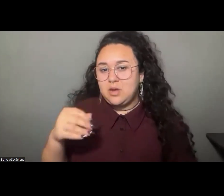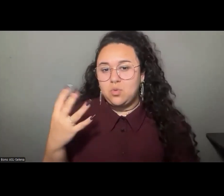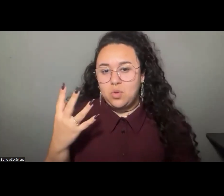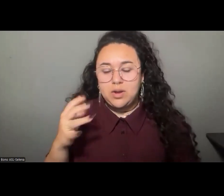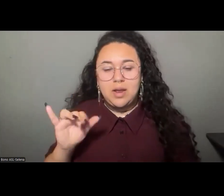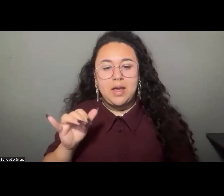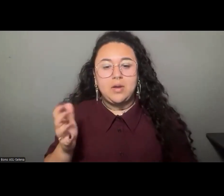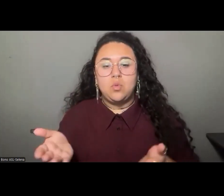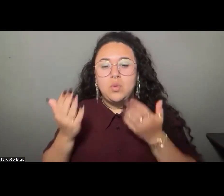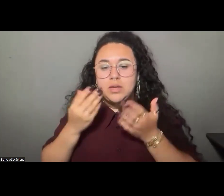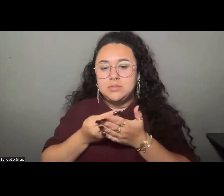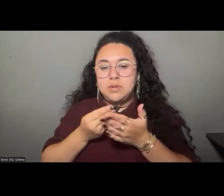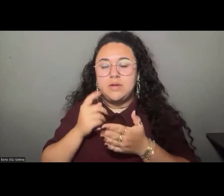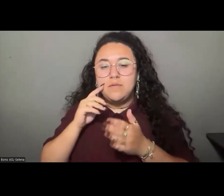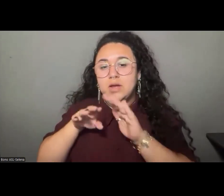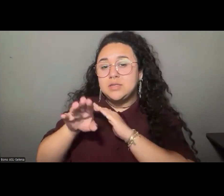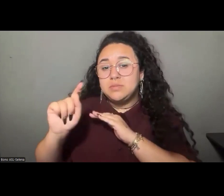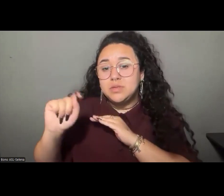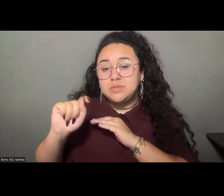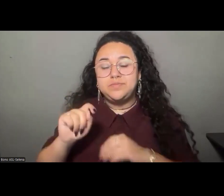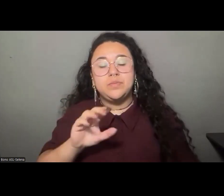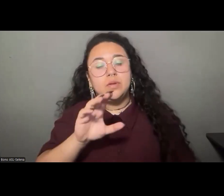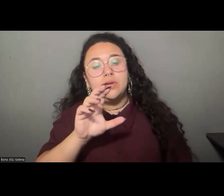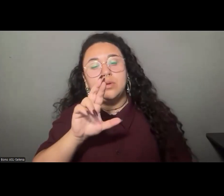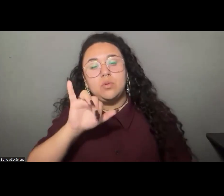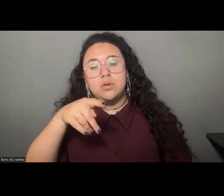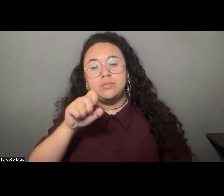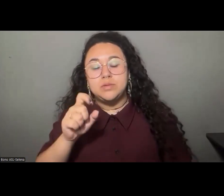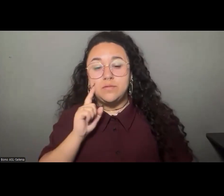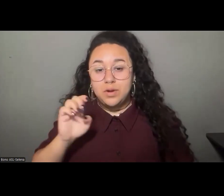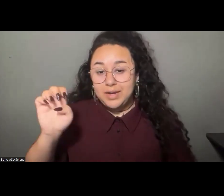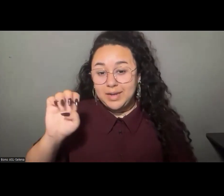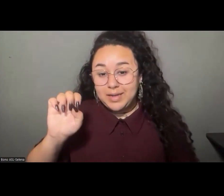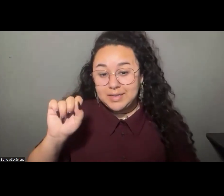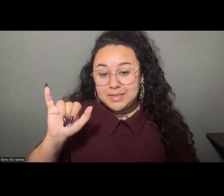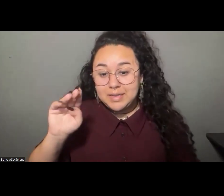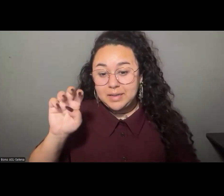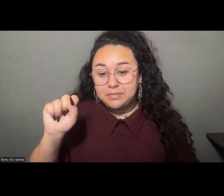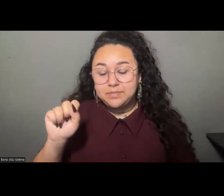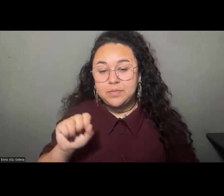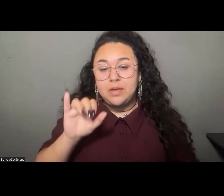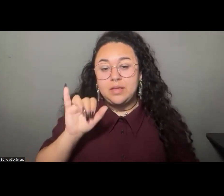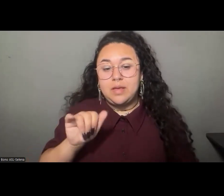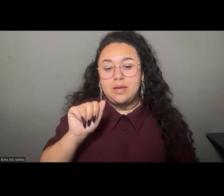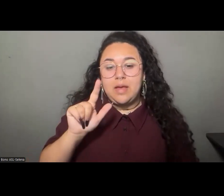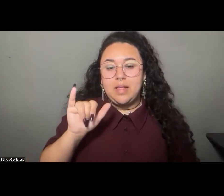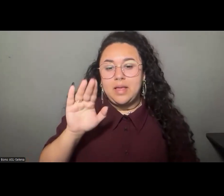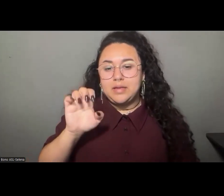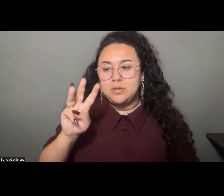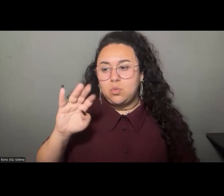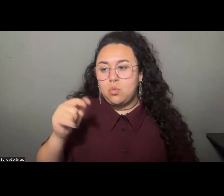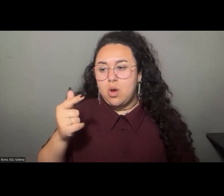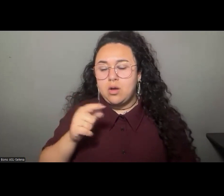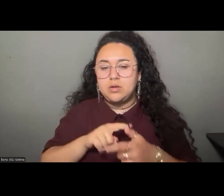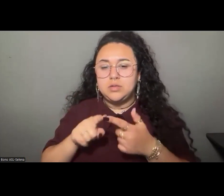toilet. Um, Crips for eSIMs, which is the project that Alice Wong, Jane Shi, and me created a year and a half